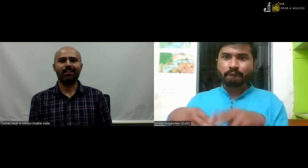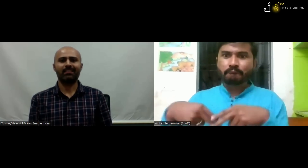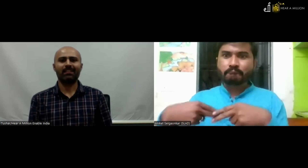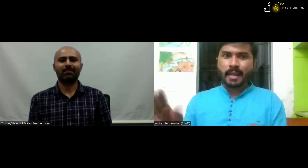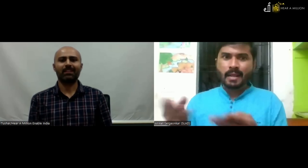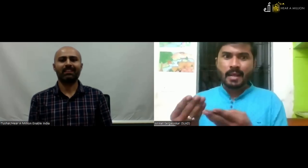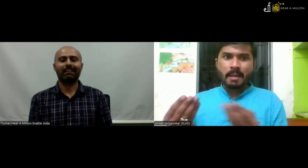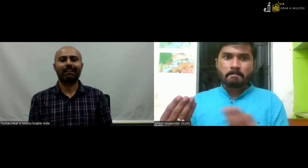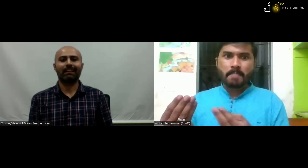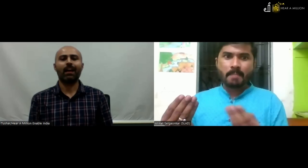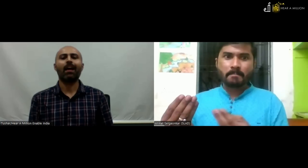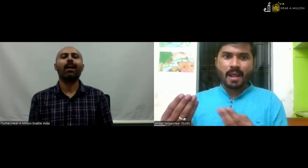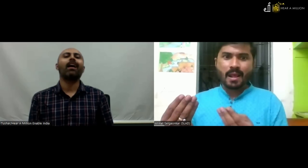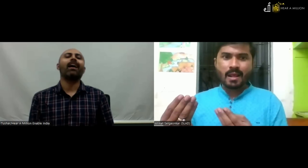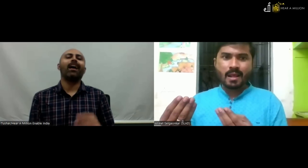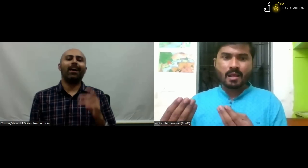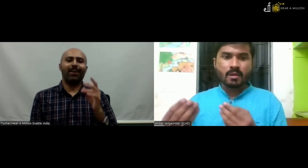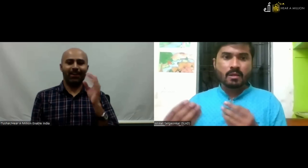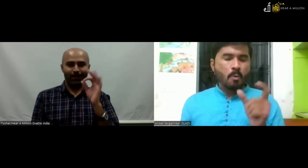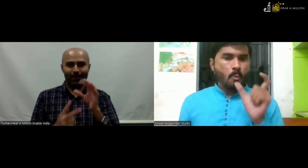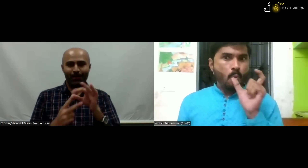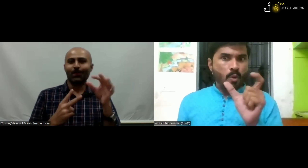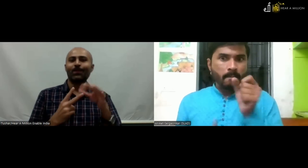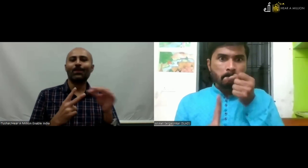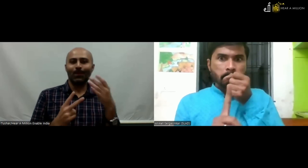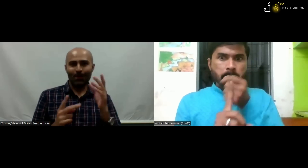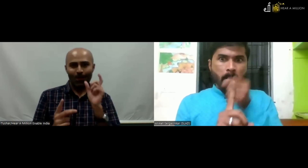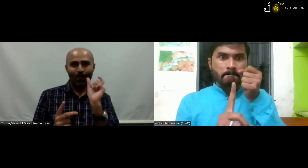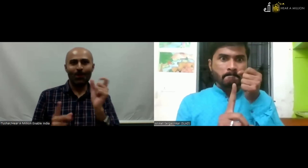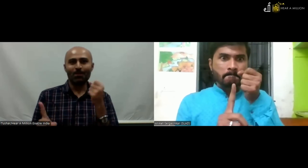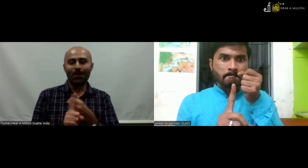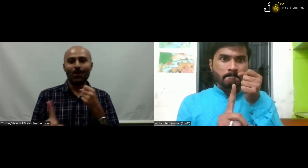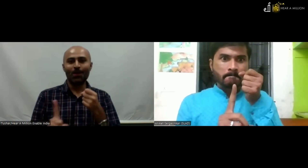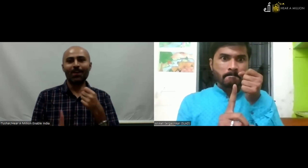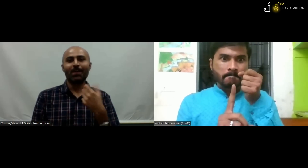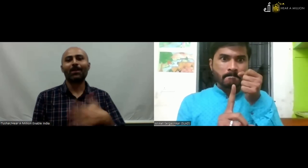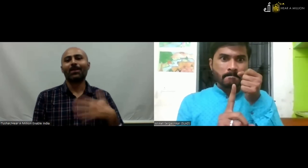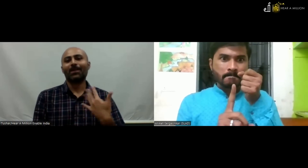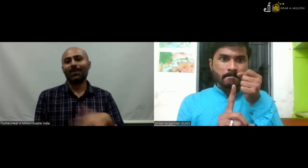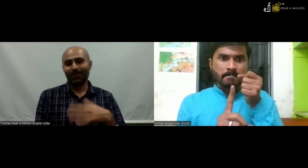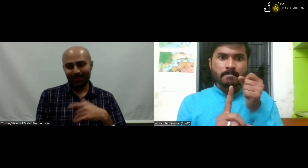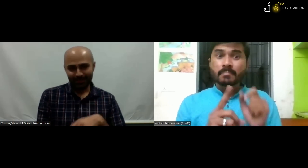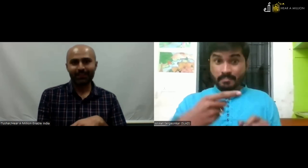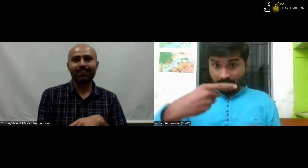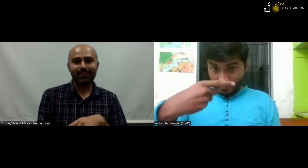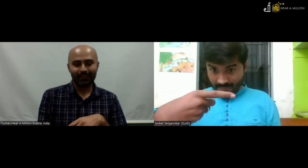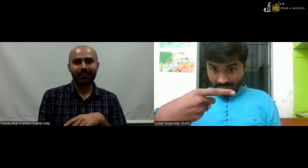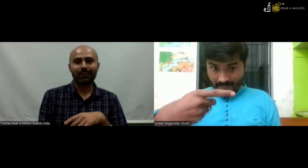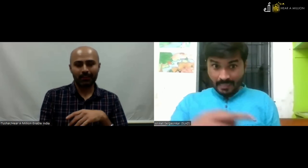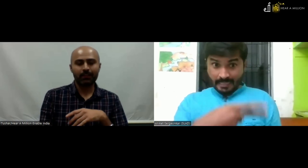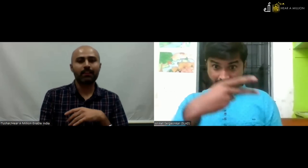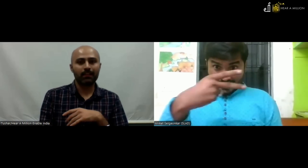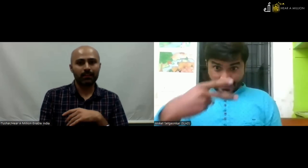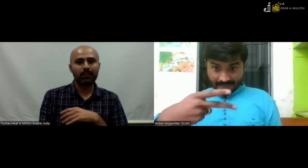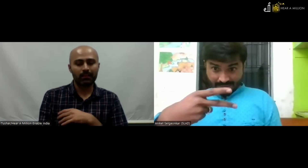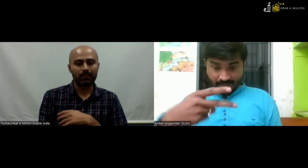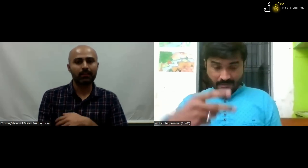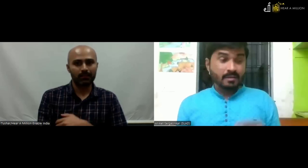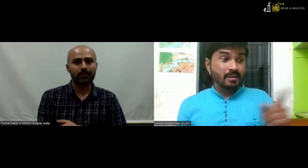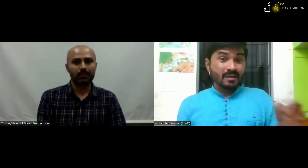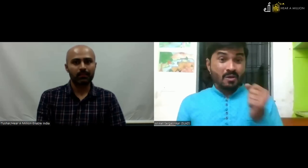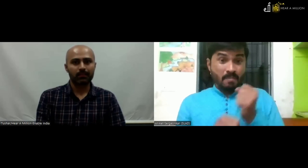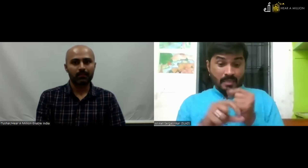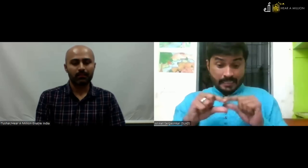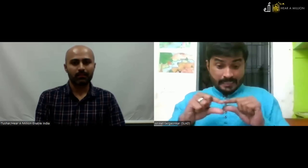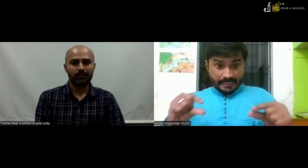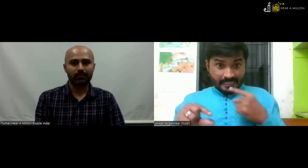they thought, no, that would be a hefty expenditure for them. That made an impact, right? And